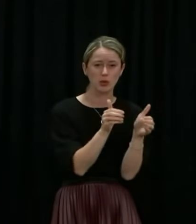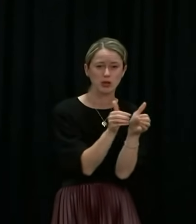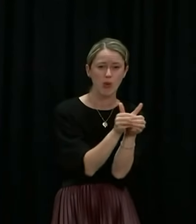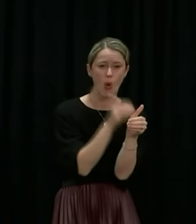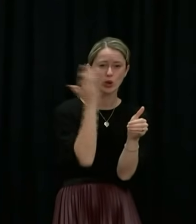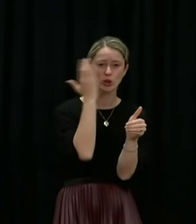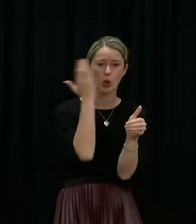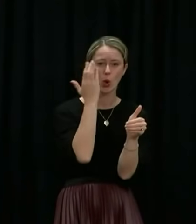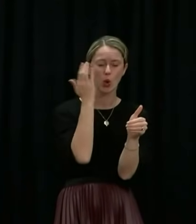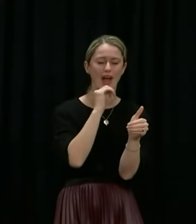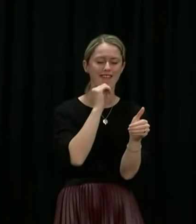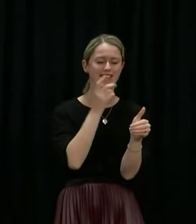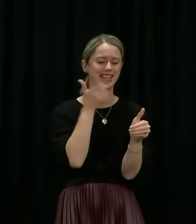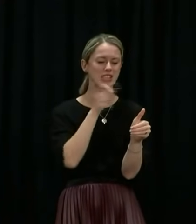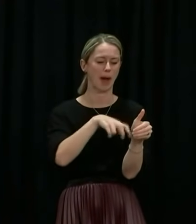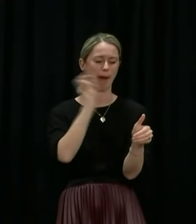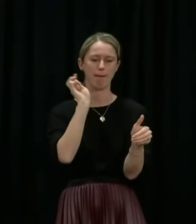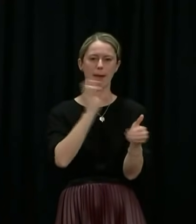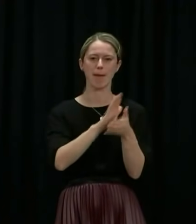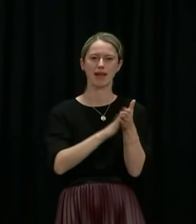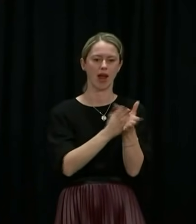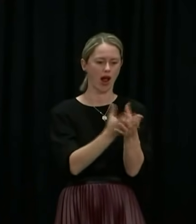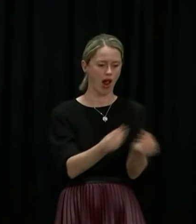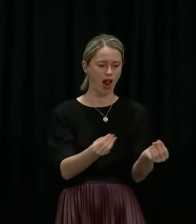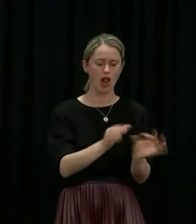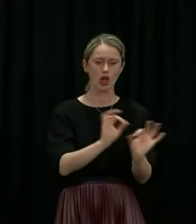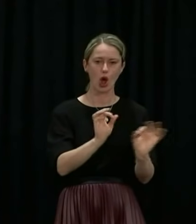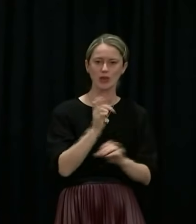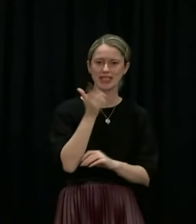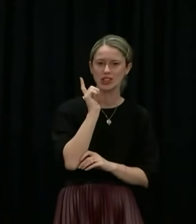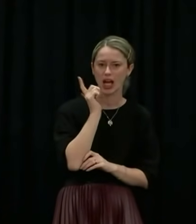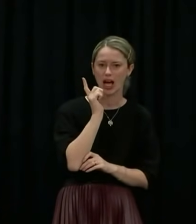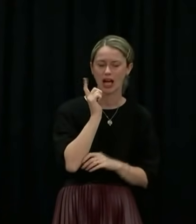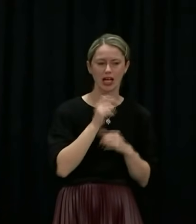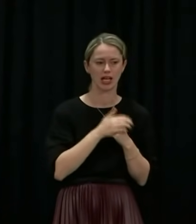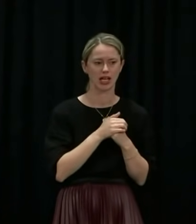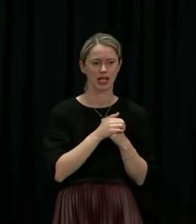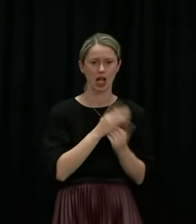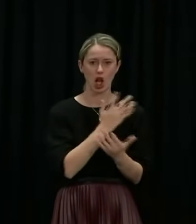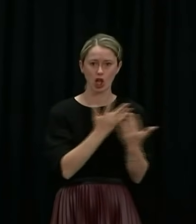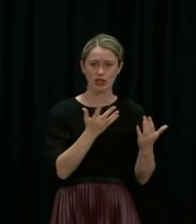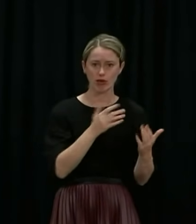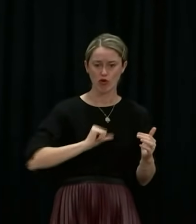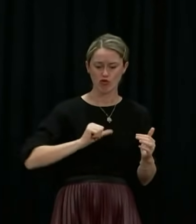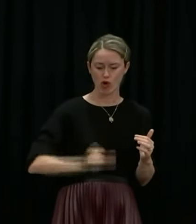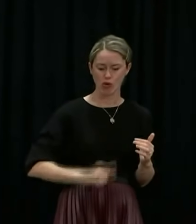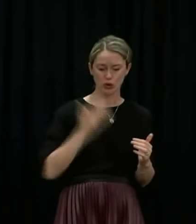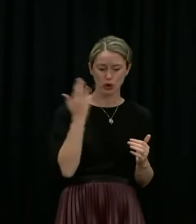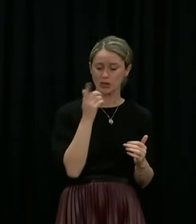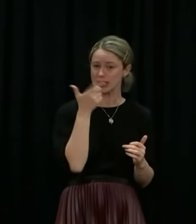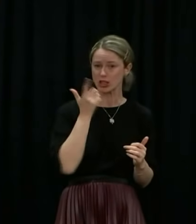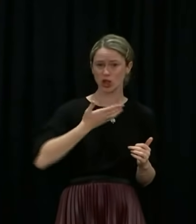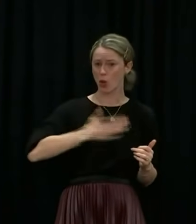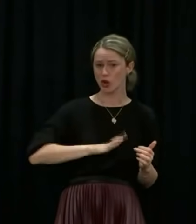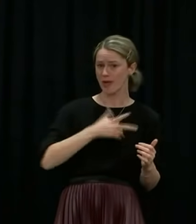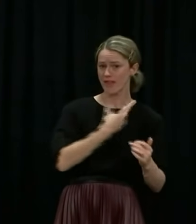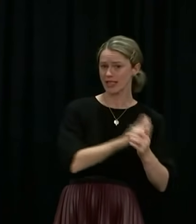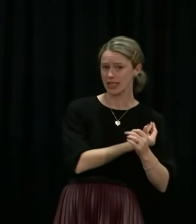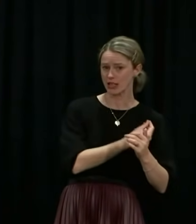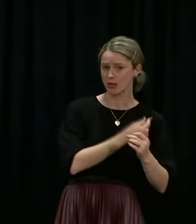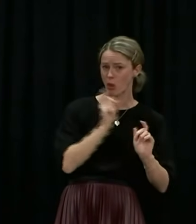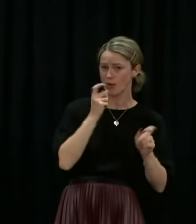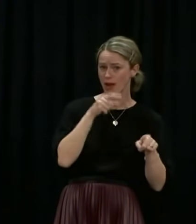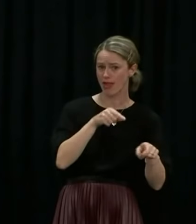regional schools where large proportions of the teaching workforce there aren't keen to get vaccinated and don't want to get vaccinated? I've not